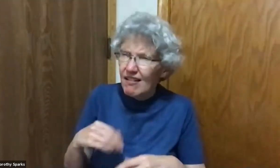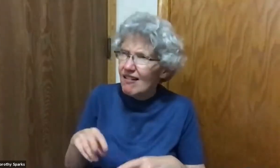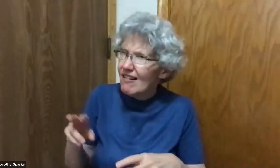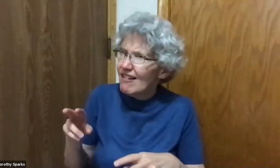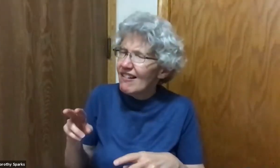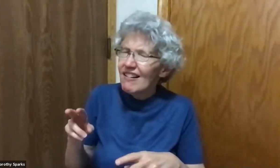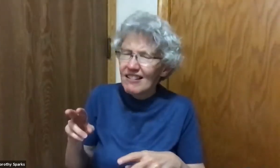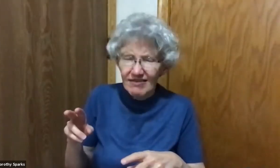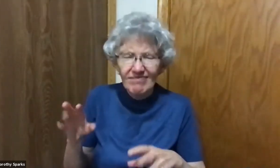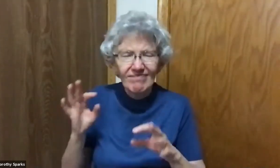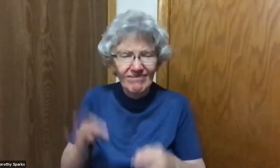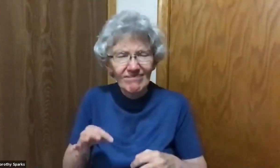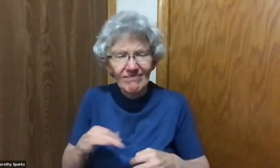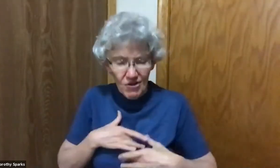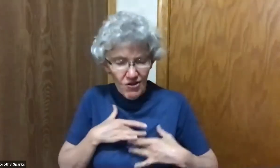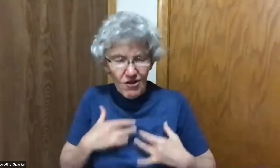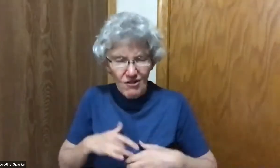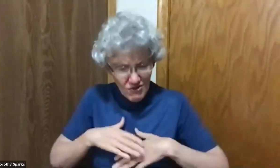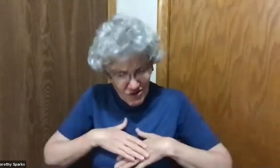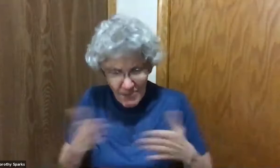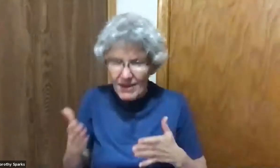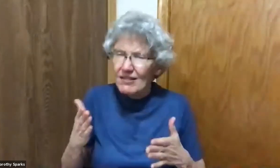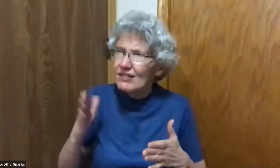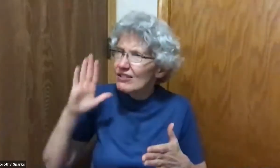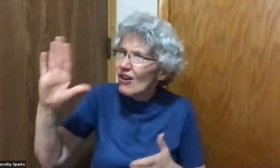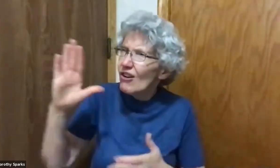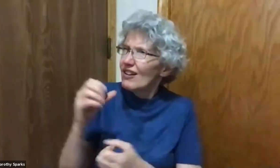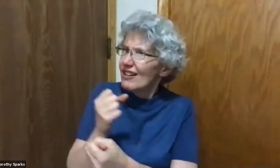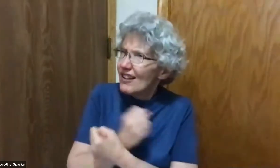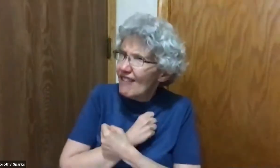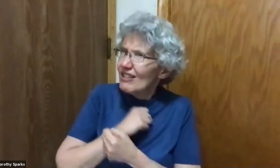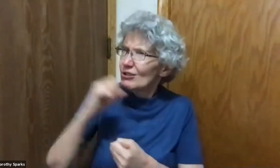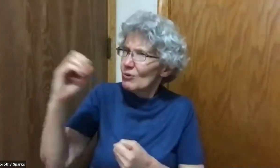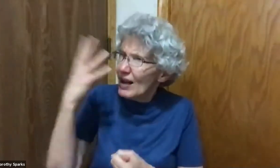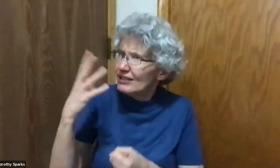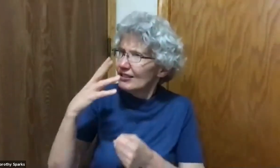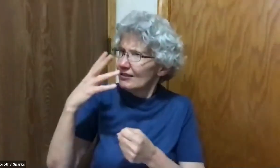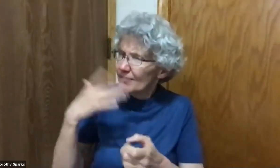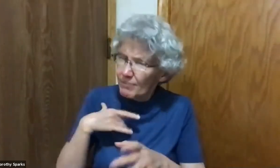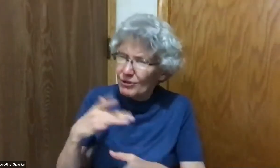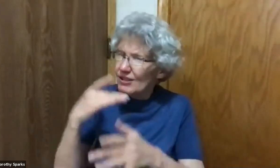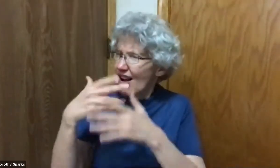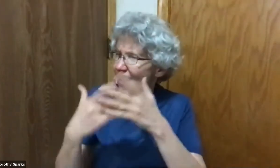You bathe my head in oil. My cup is so full that it spills over.